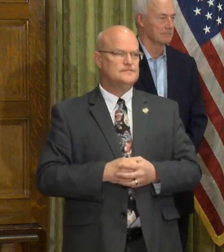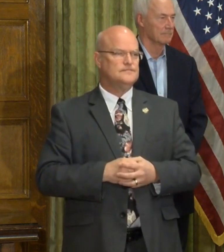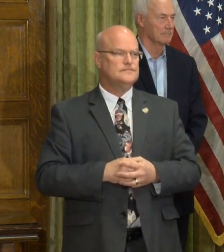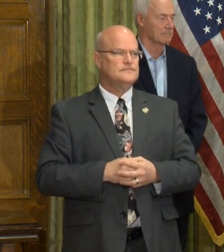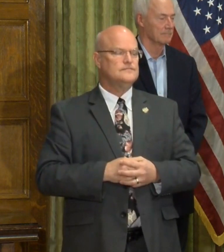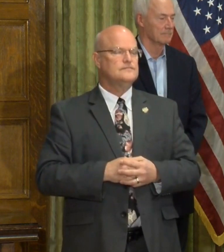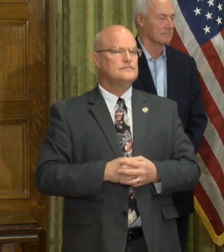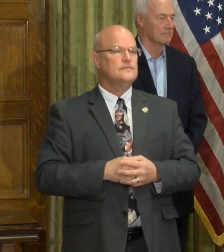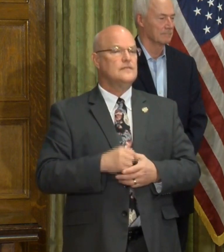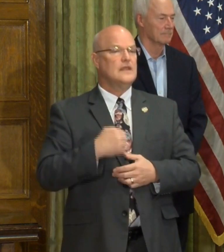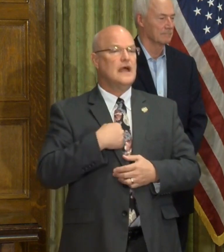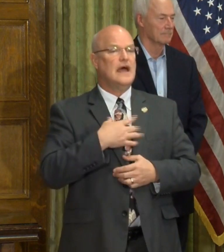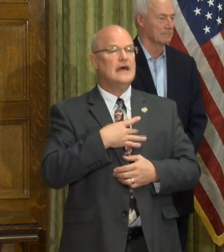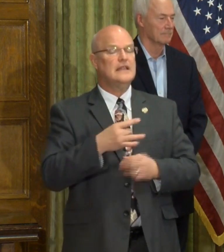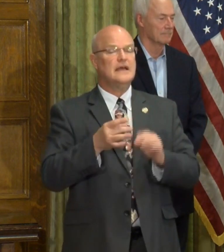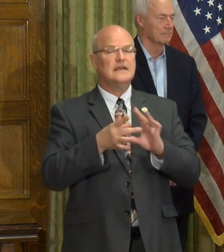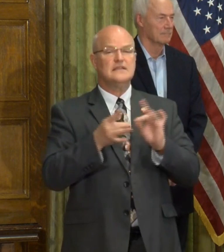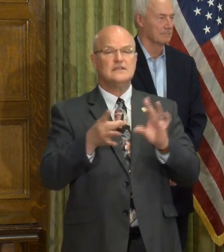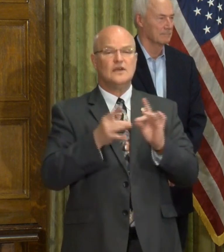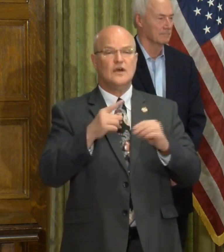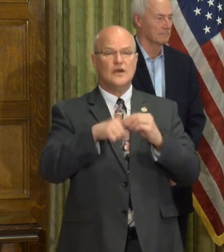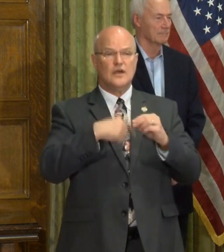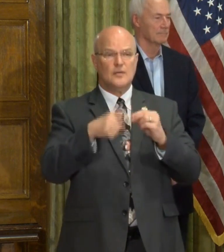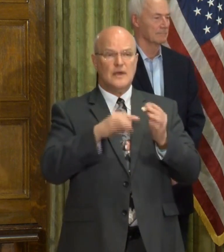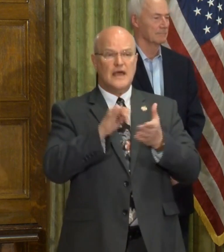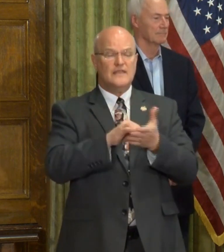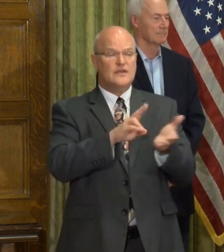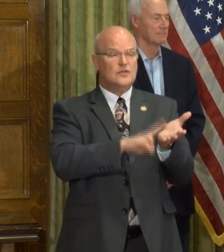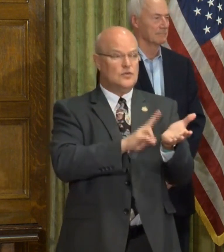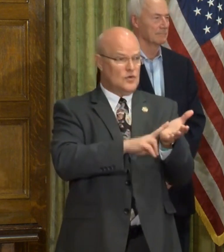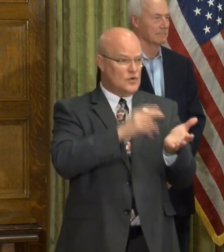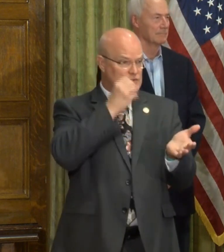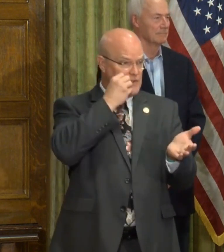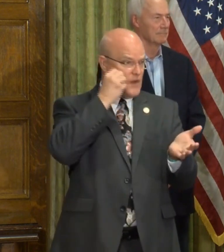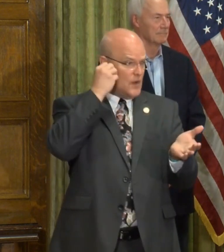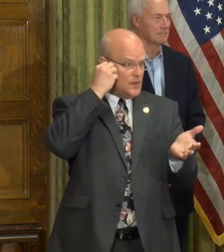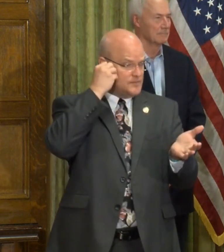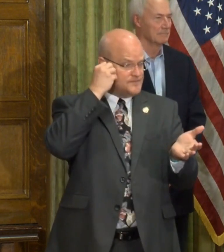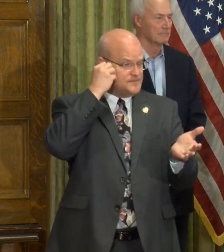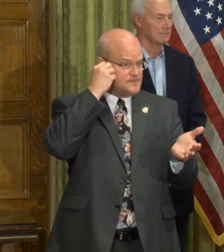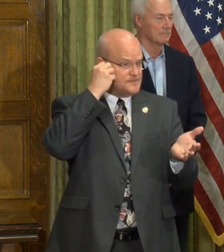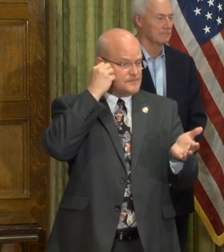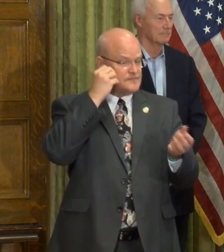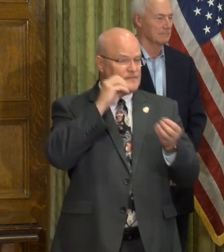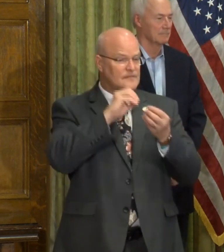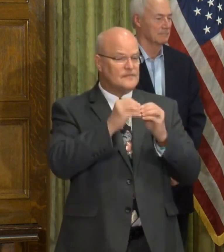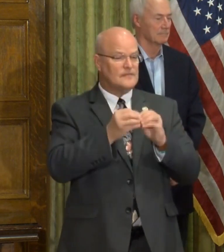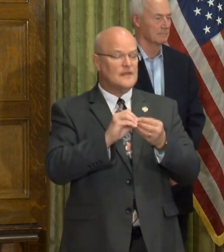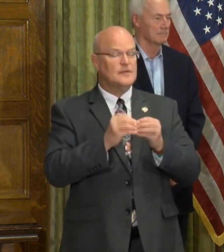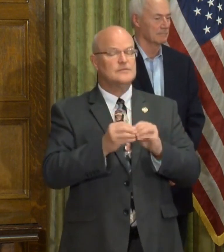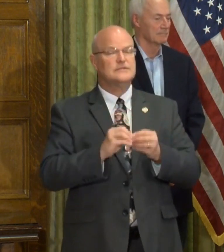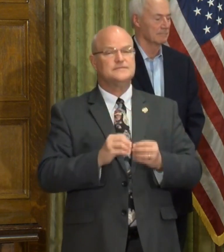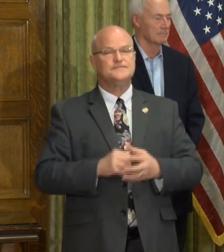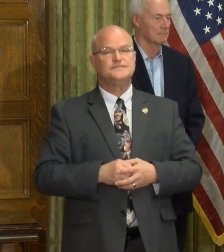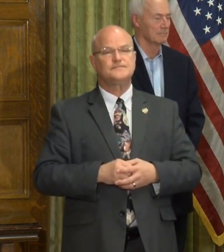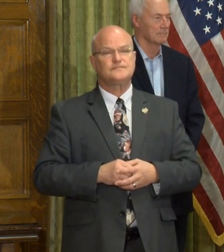group. I'd like to talk a little bit about the nursing home